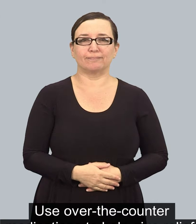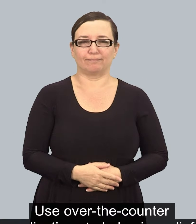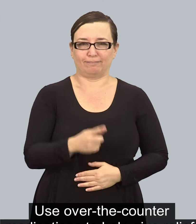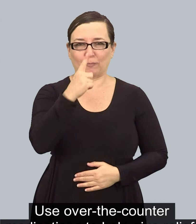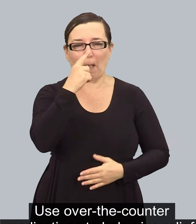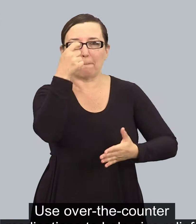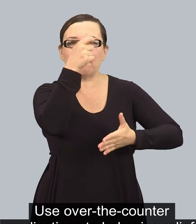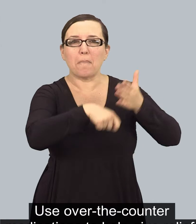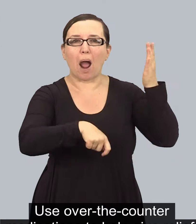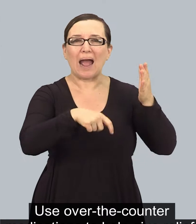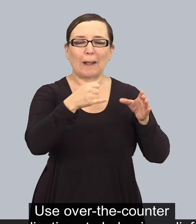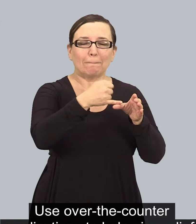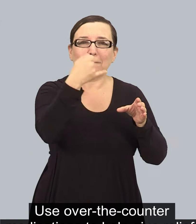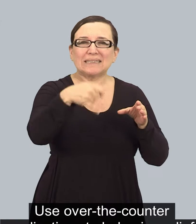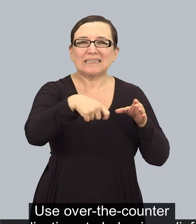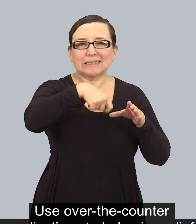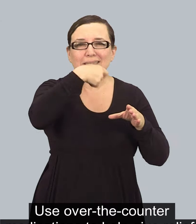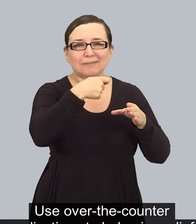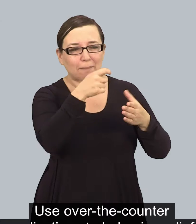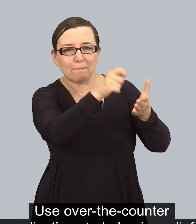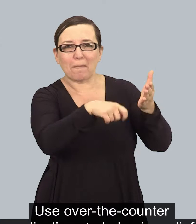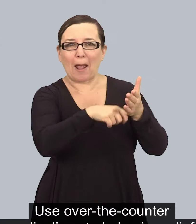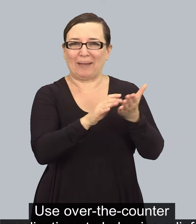use over-the-counter medications to help give relief.